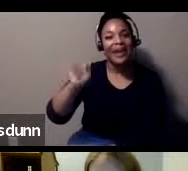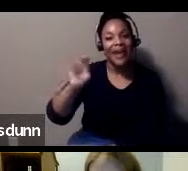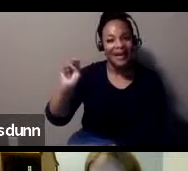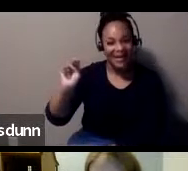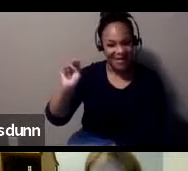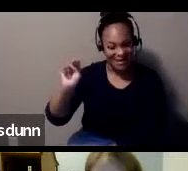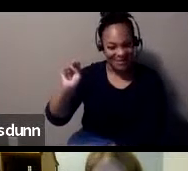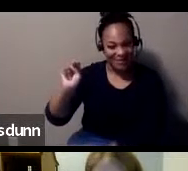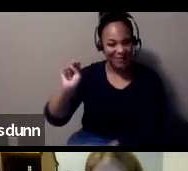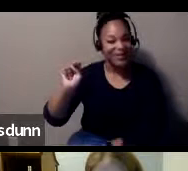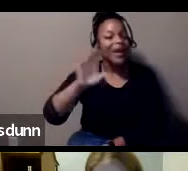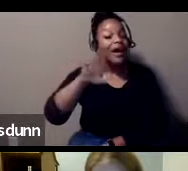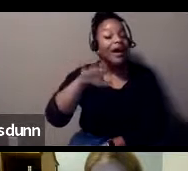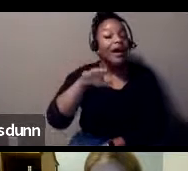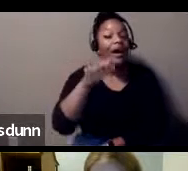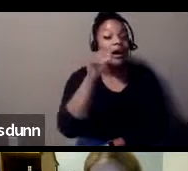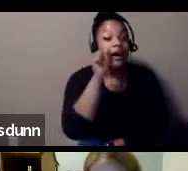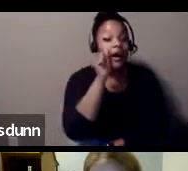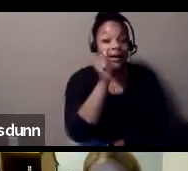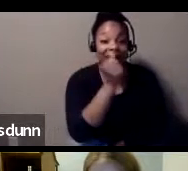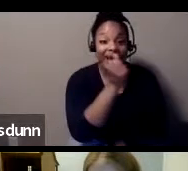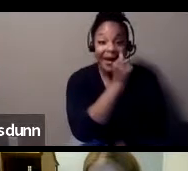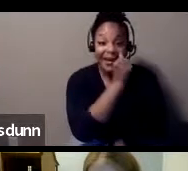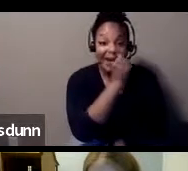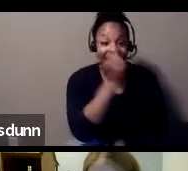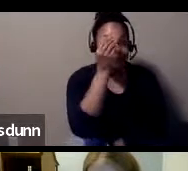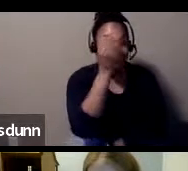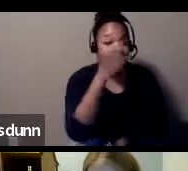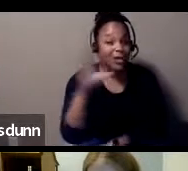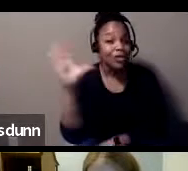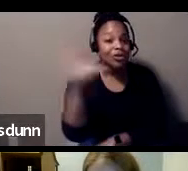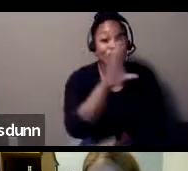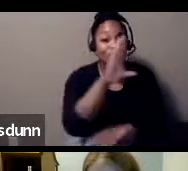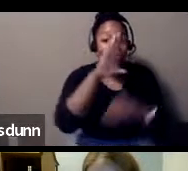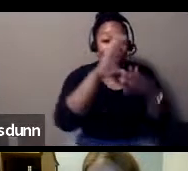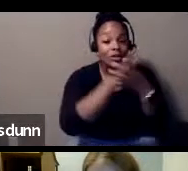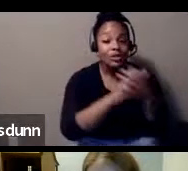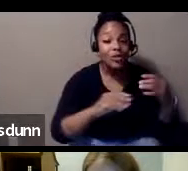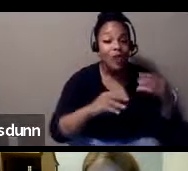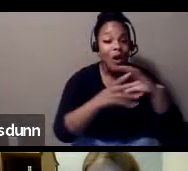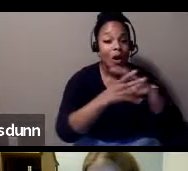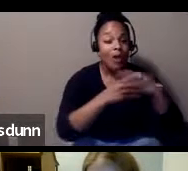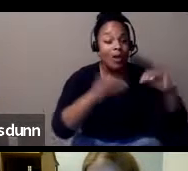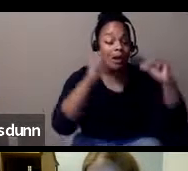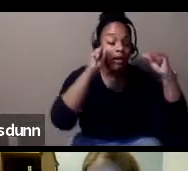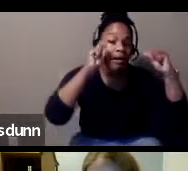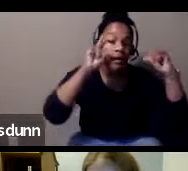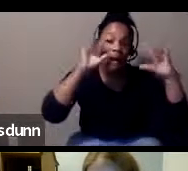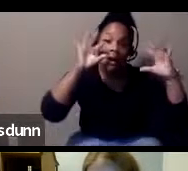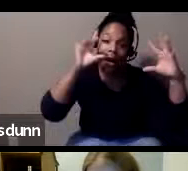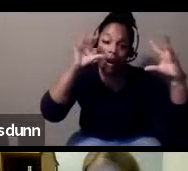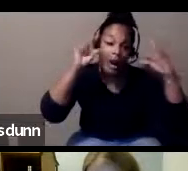Arletta, your story was amazing and very relatable